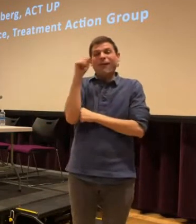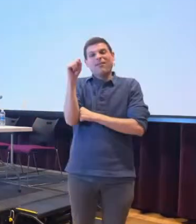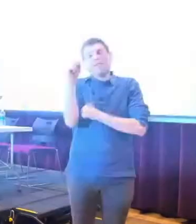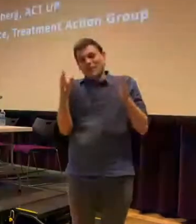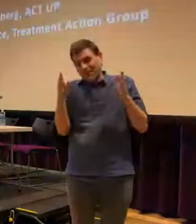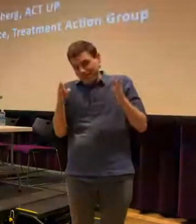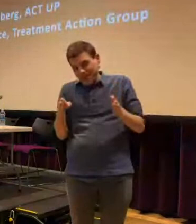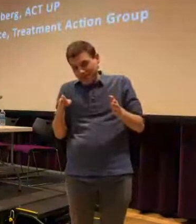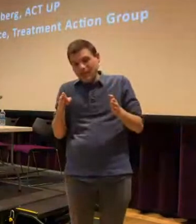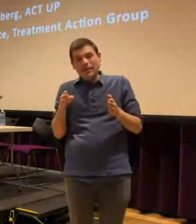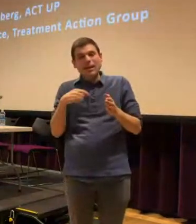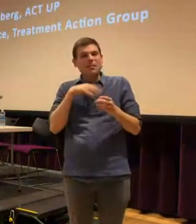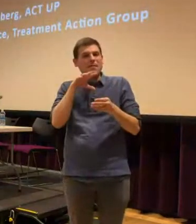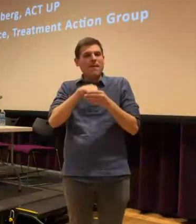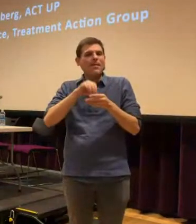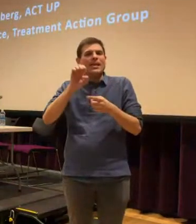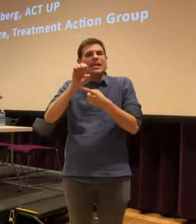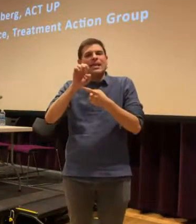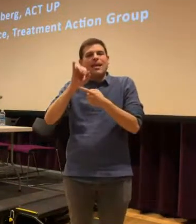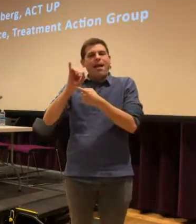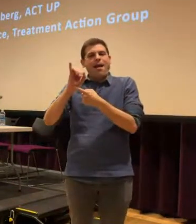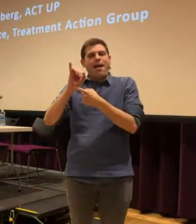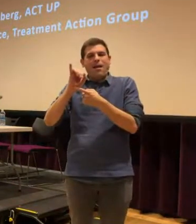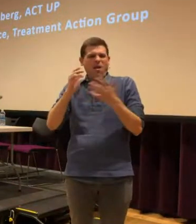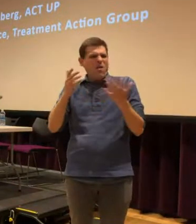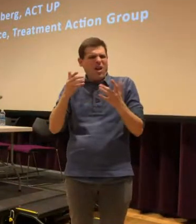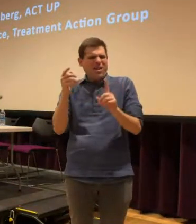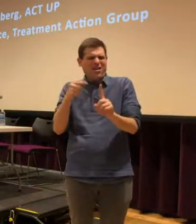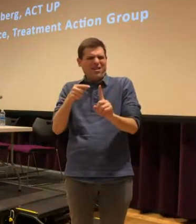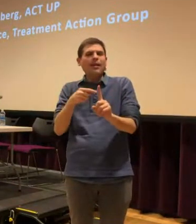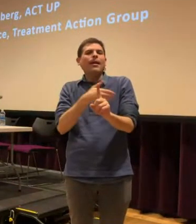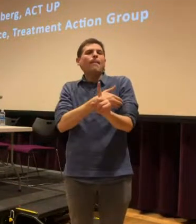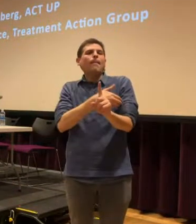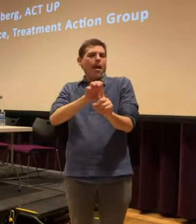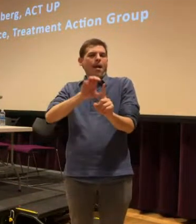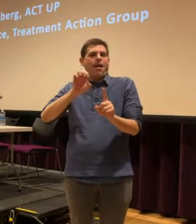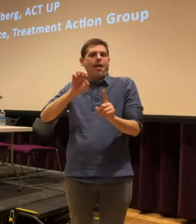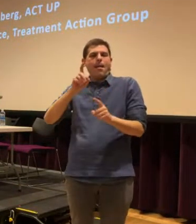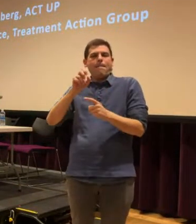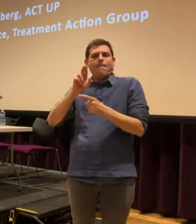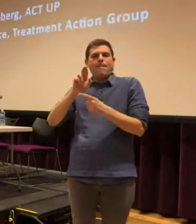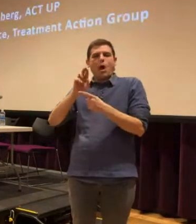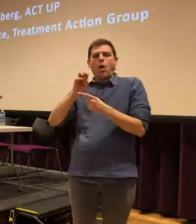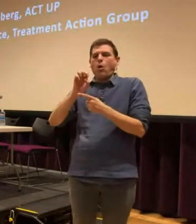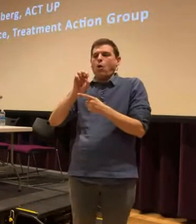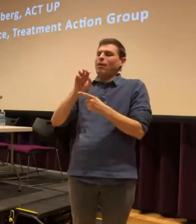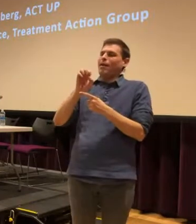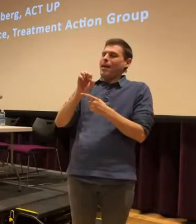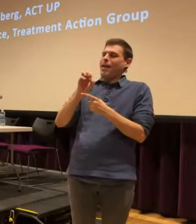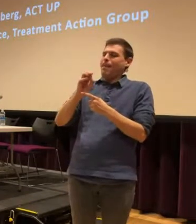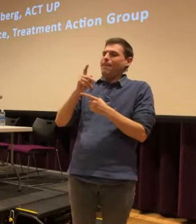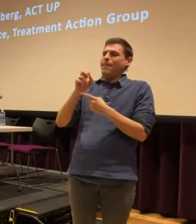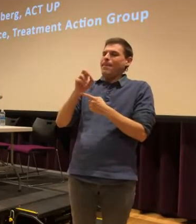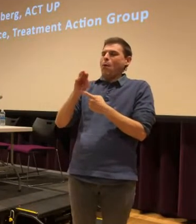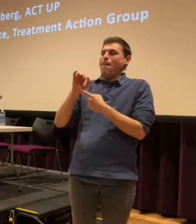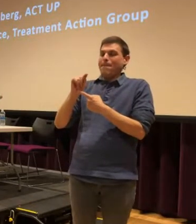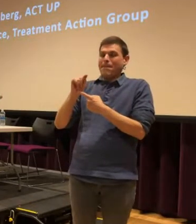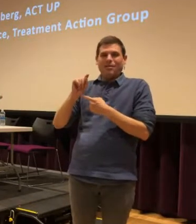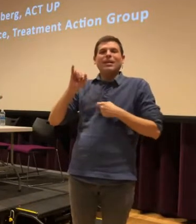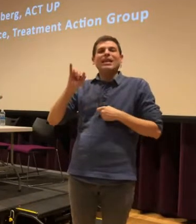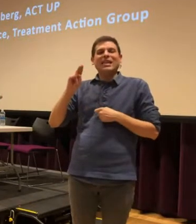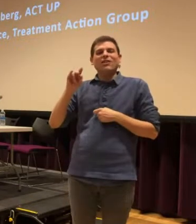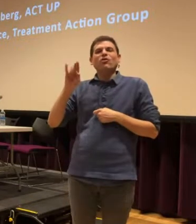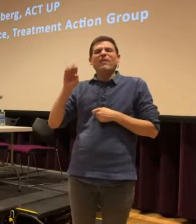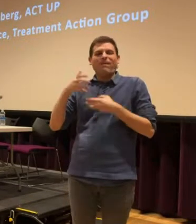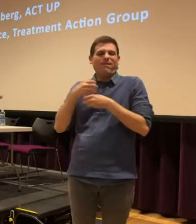of EI, which is Empowerment Initiative. It is to empower, to uplift, and help you